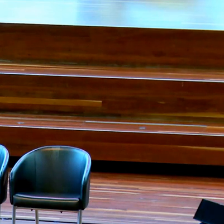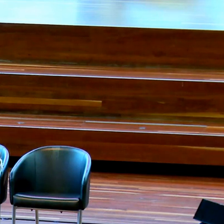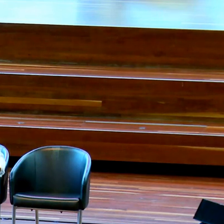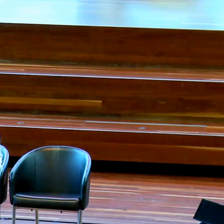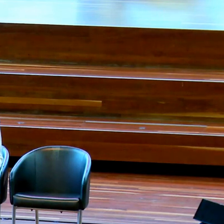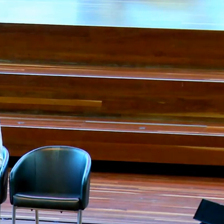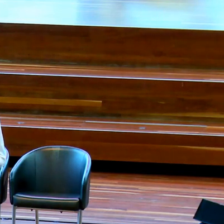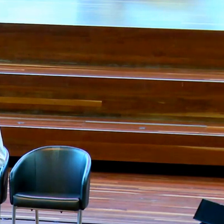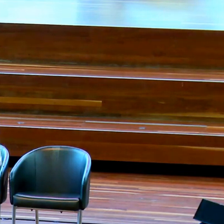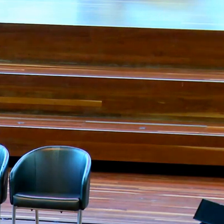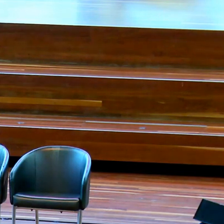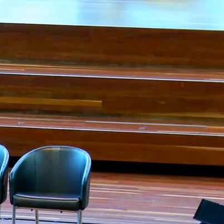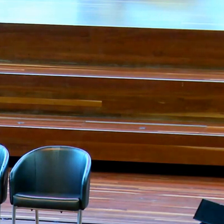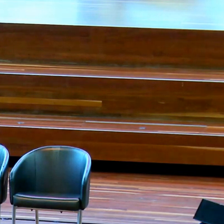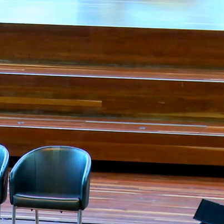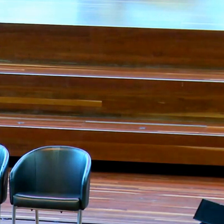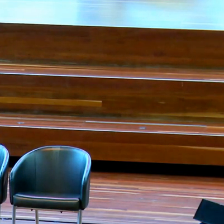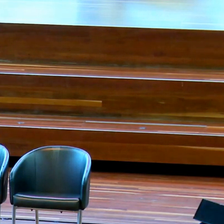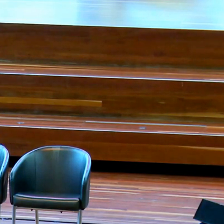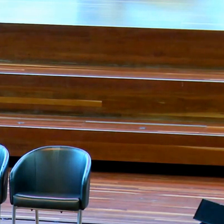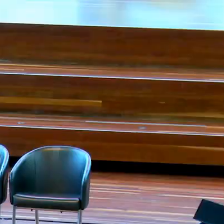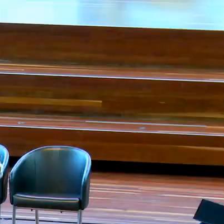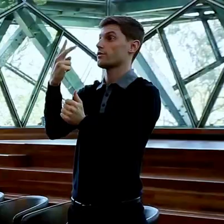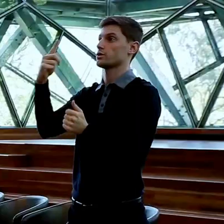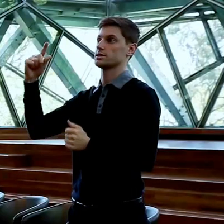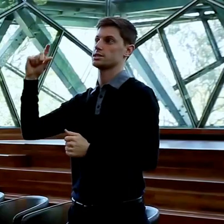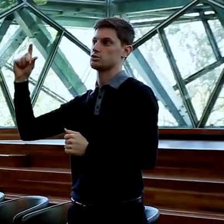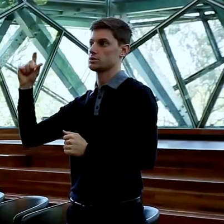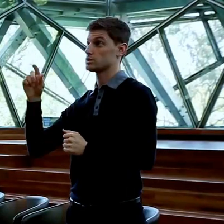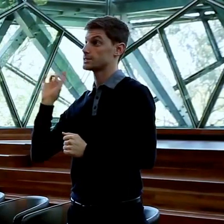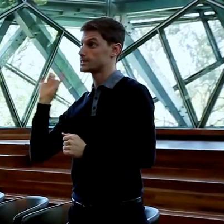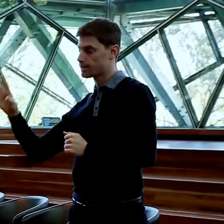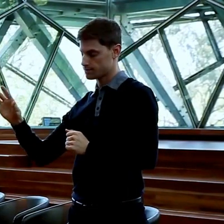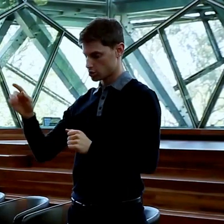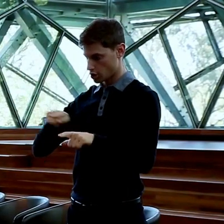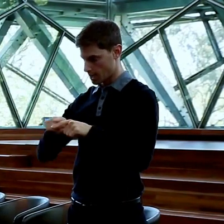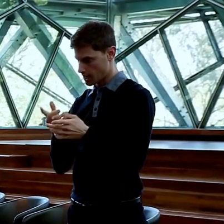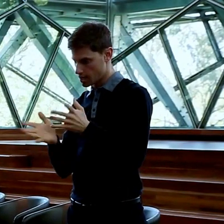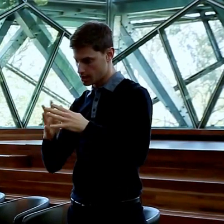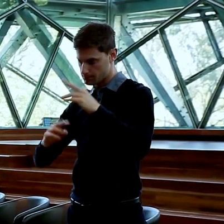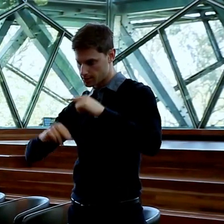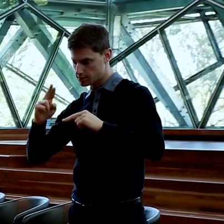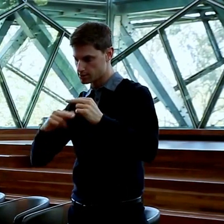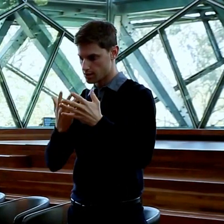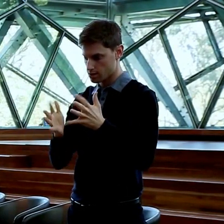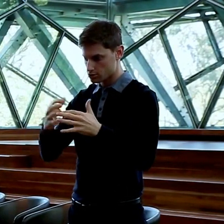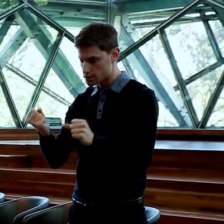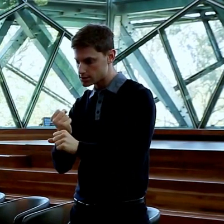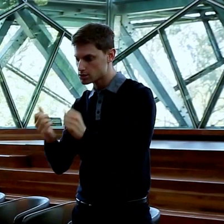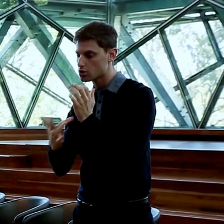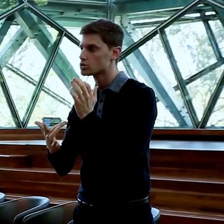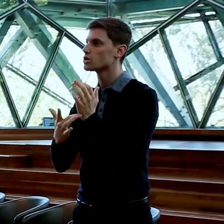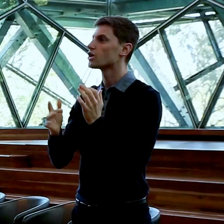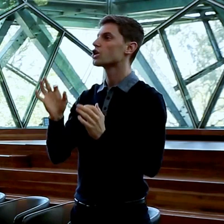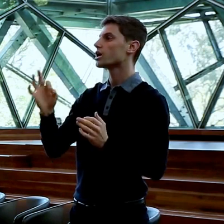Lego of the 21st century. Getting children to build technology, create technology, not just use